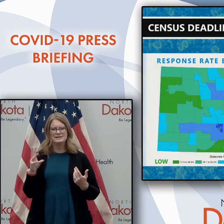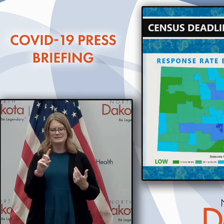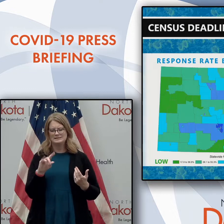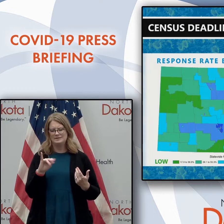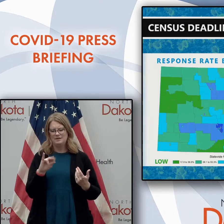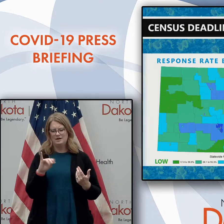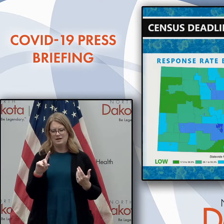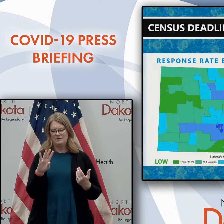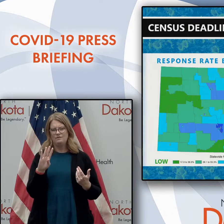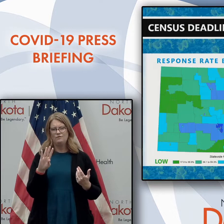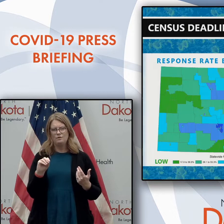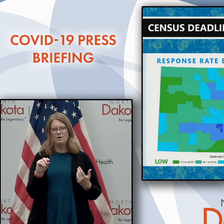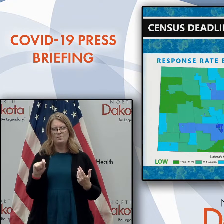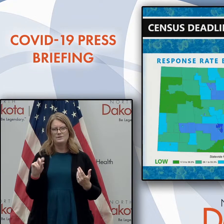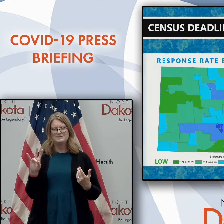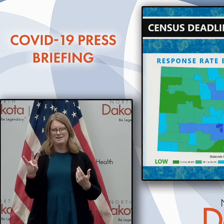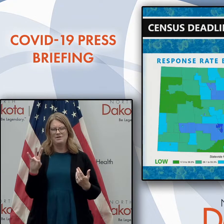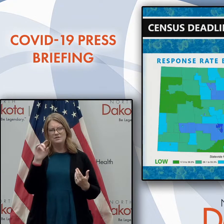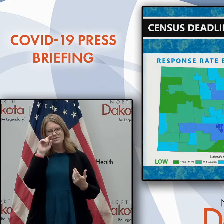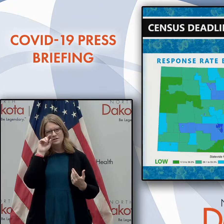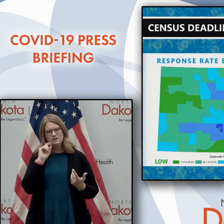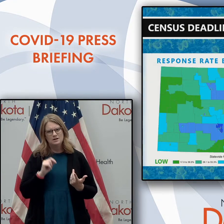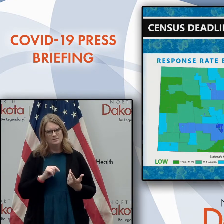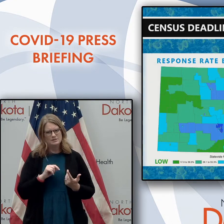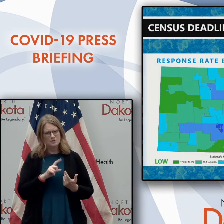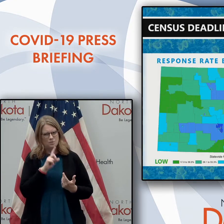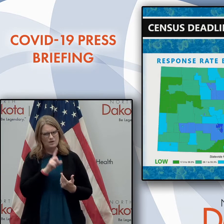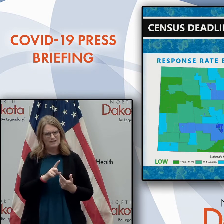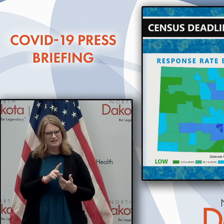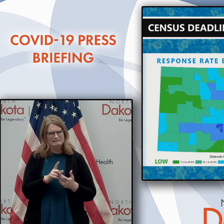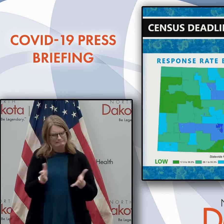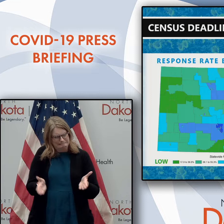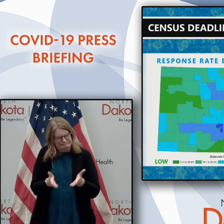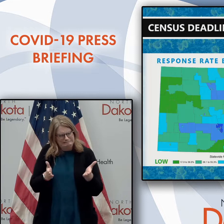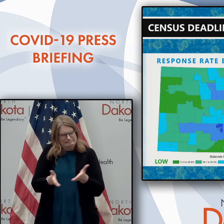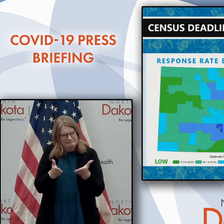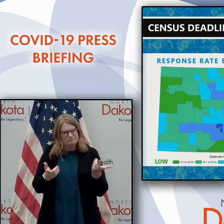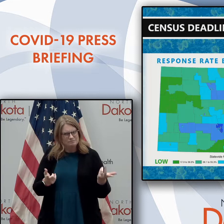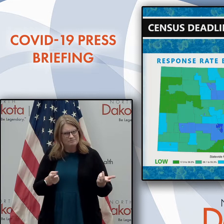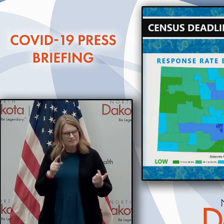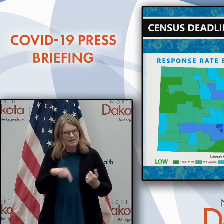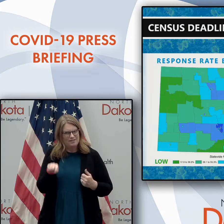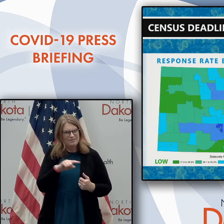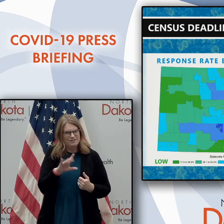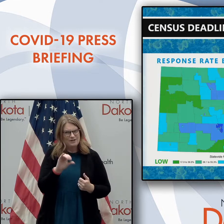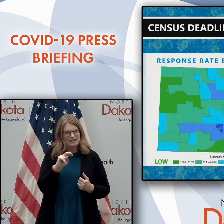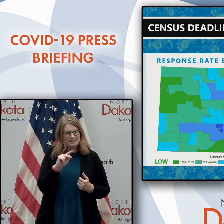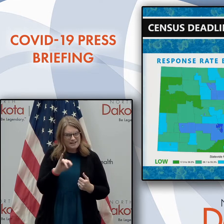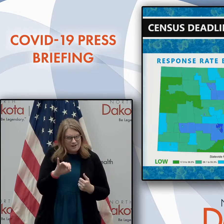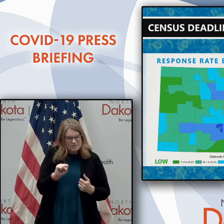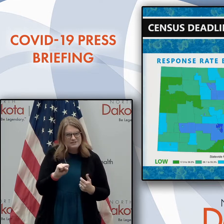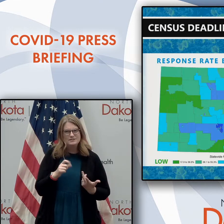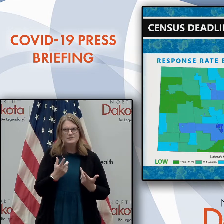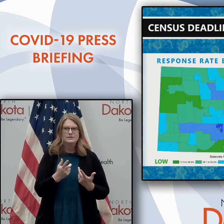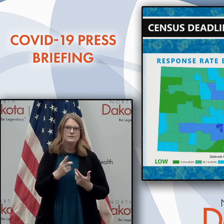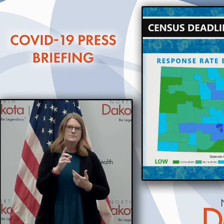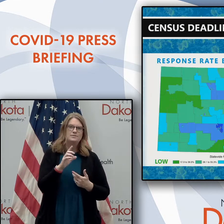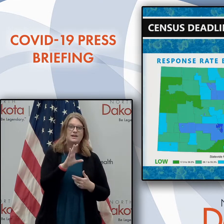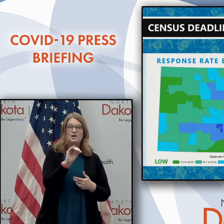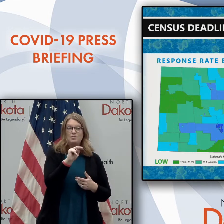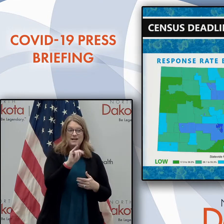County 40.7%. And so again, to all of those counties, again, whether you're county officials, tribal